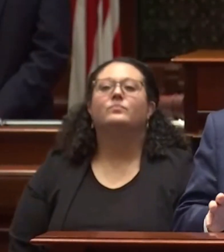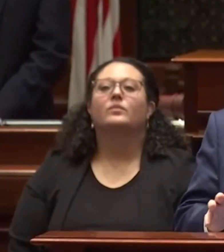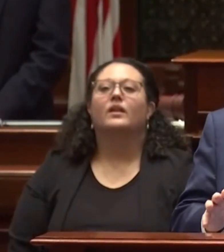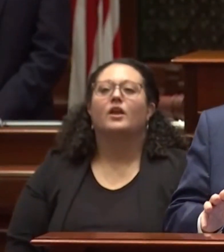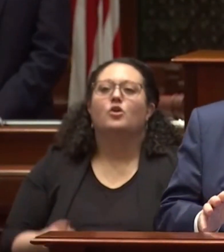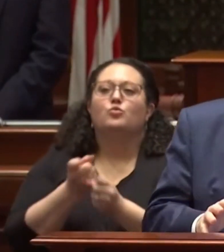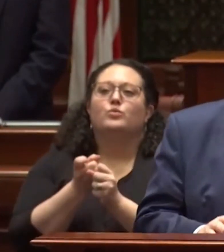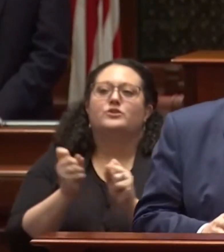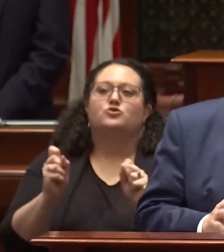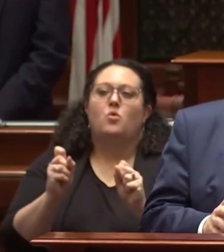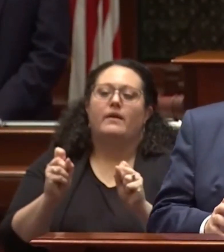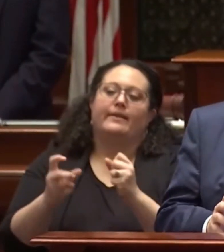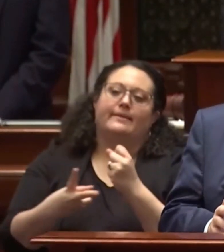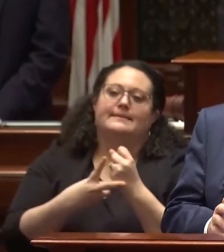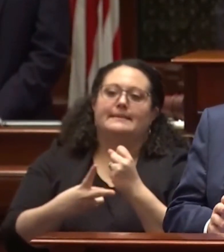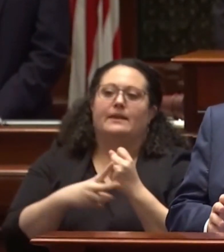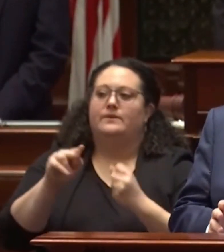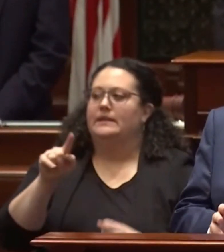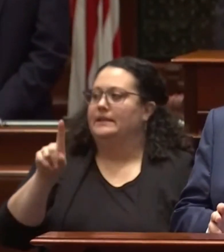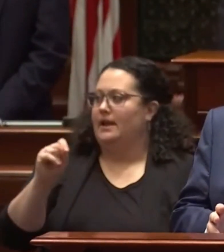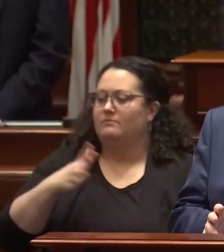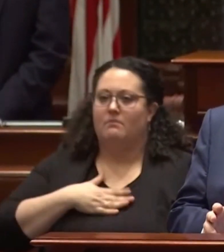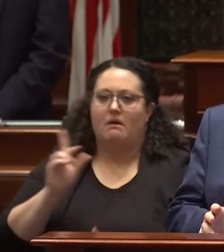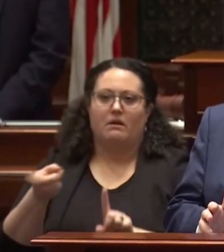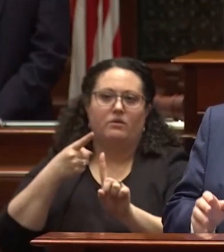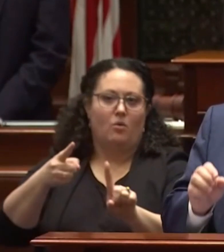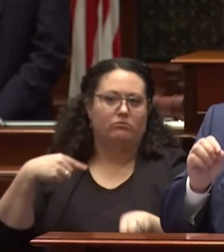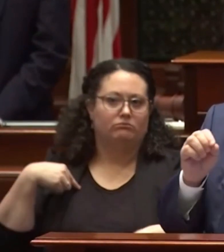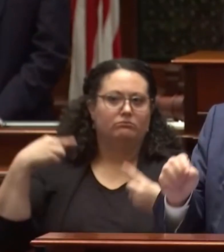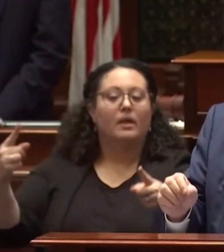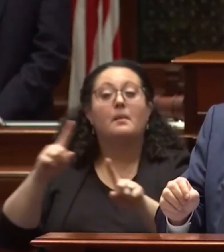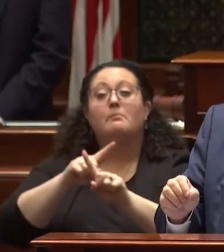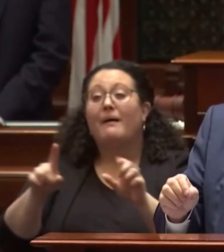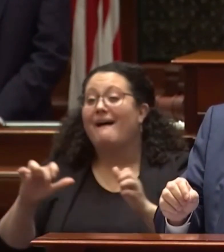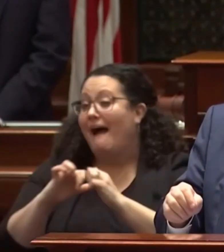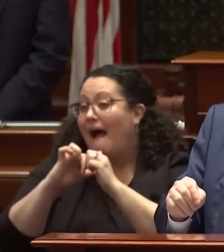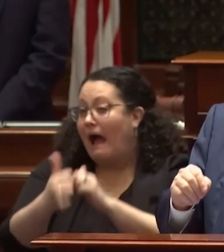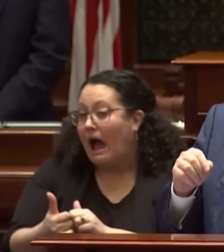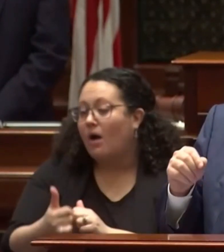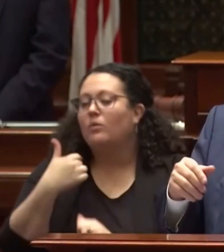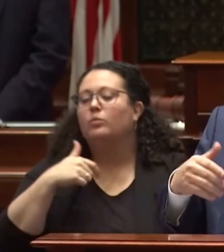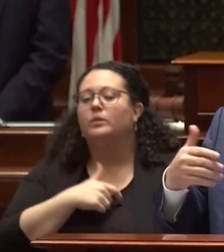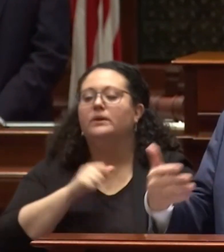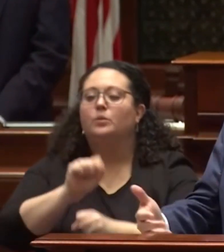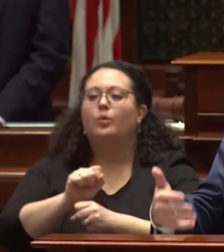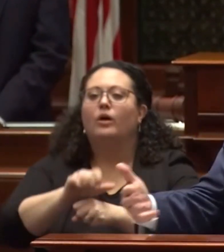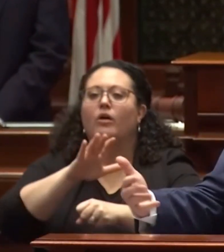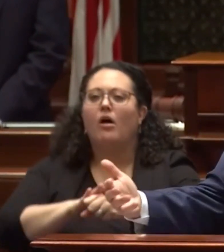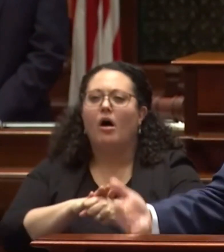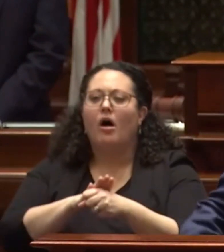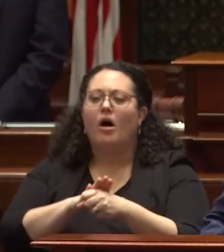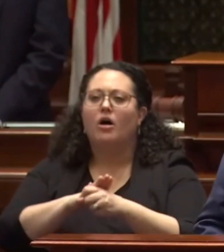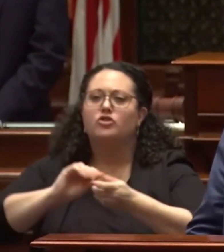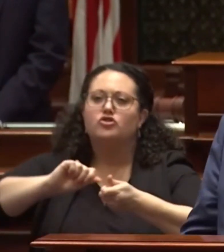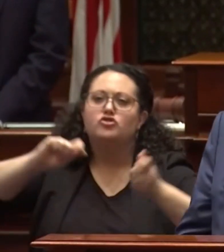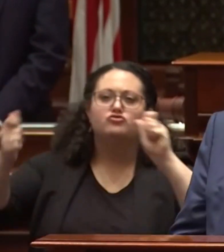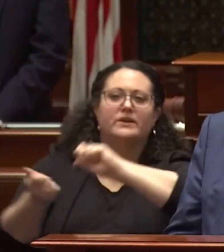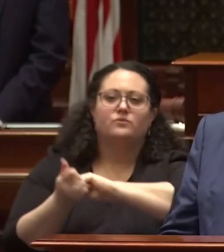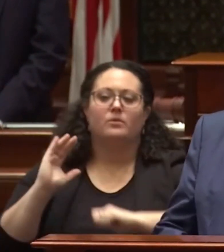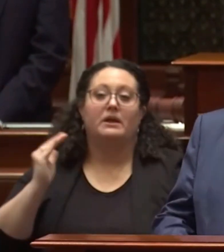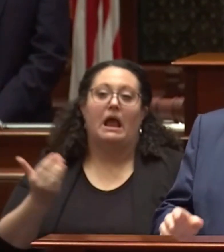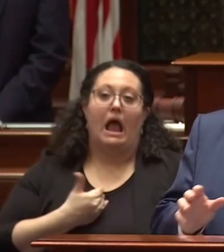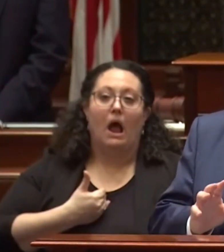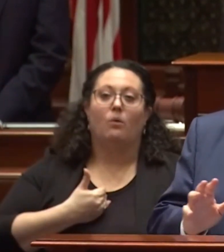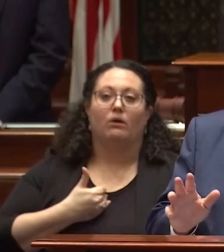Restoring the safety net has been a goal of mine from the very beginning, but to do so, we've had to work on transforming our healthcare